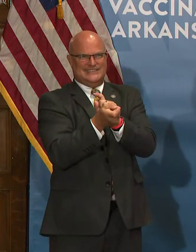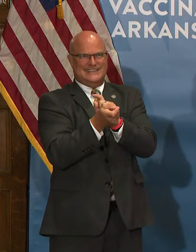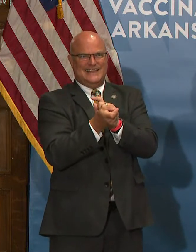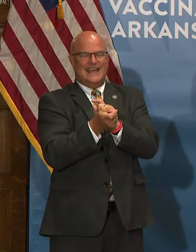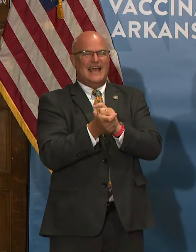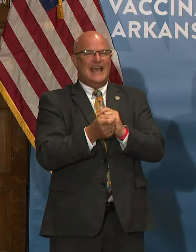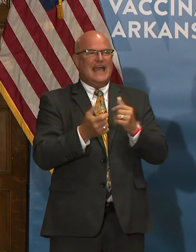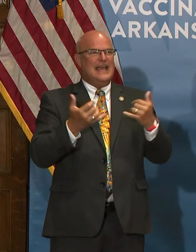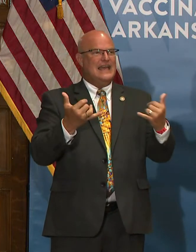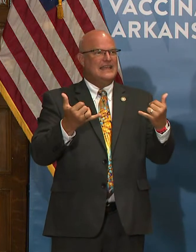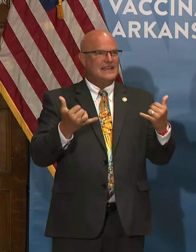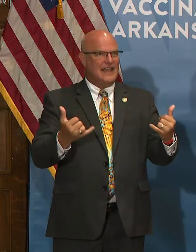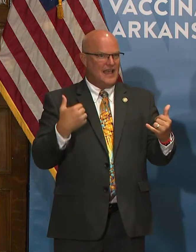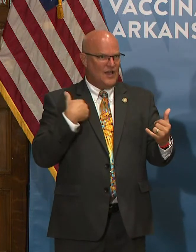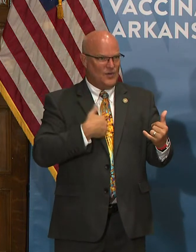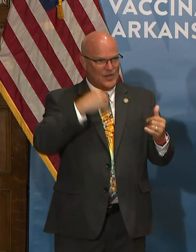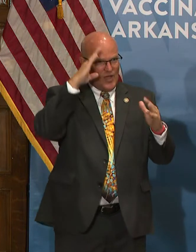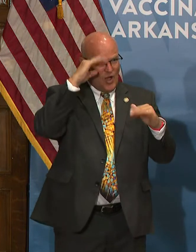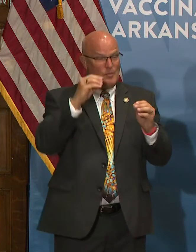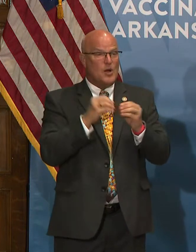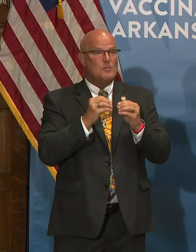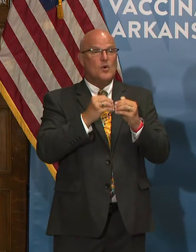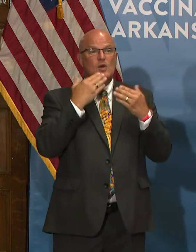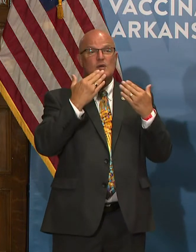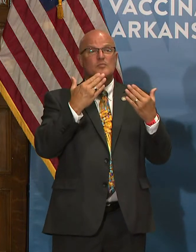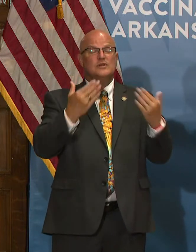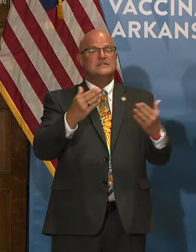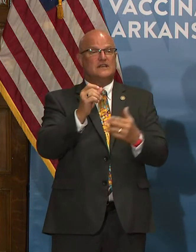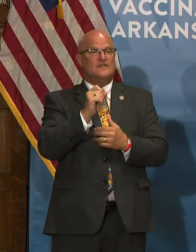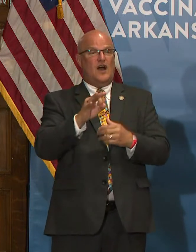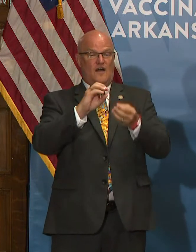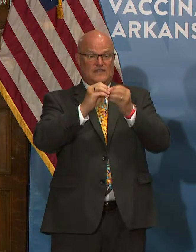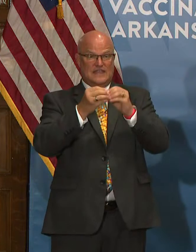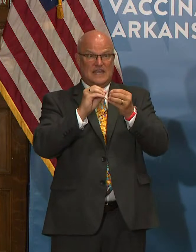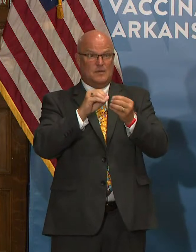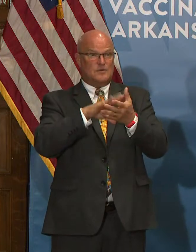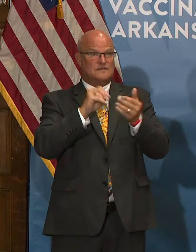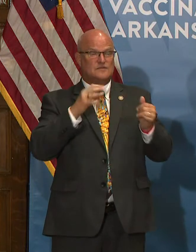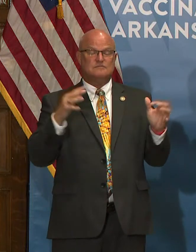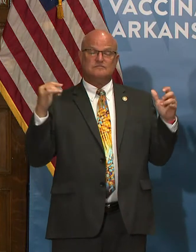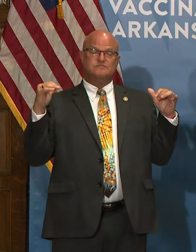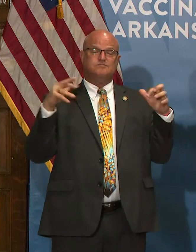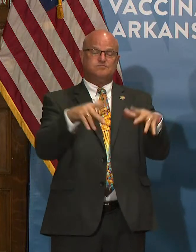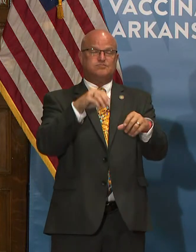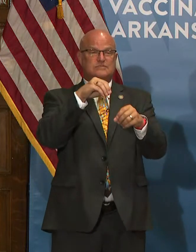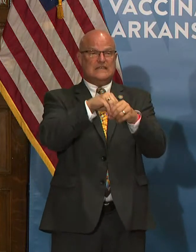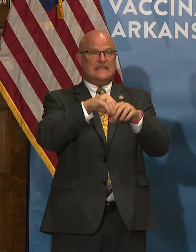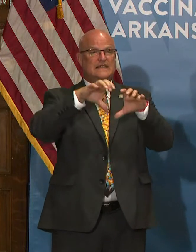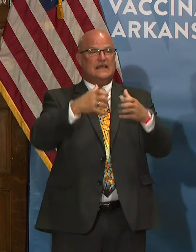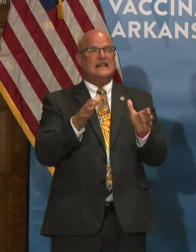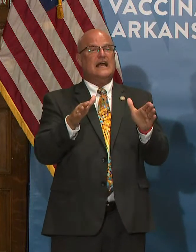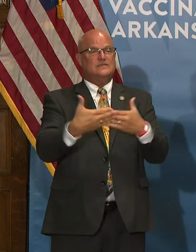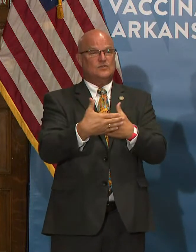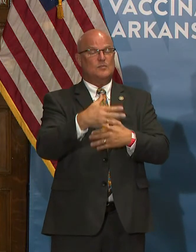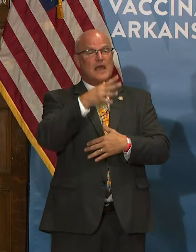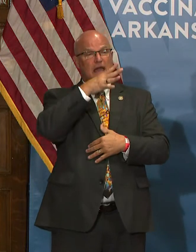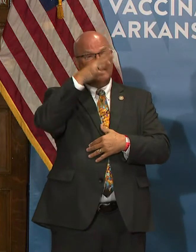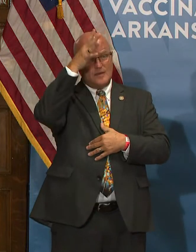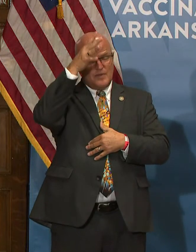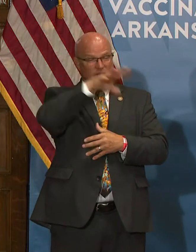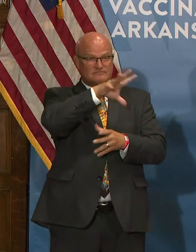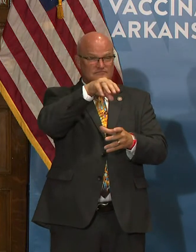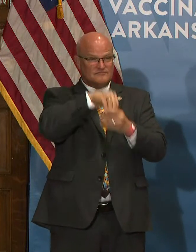if anything, I hope that we are more appreciative of the numbers of students, the numbers of parents that can be